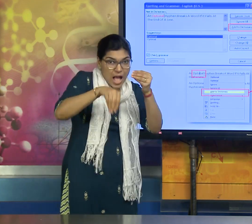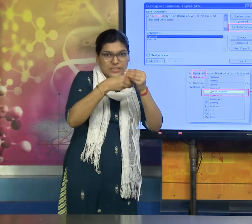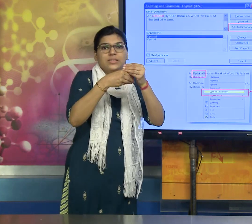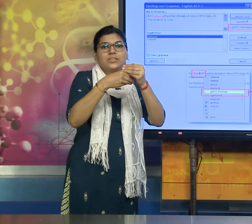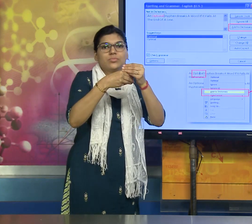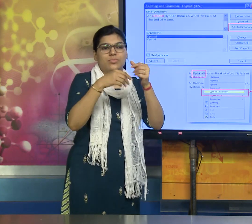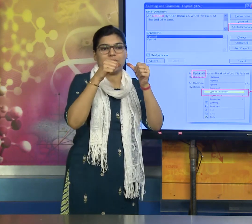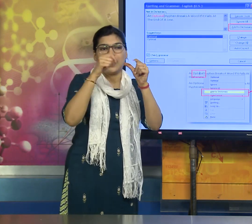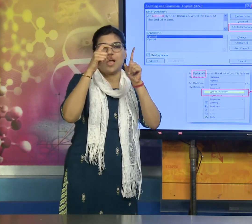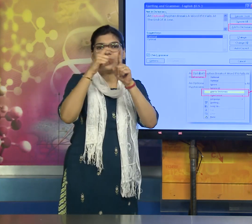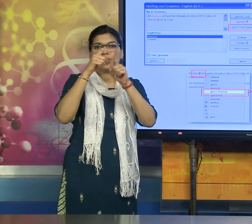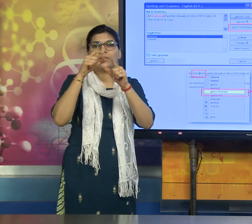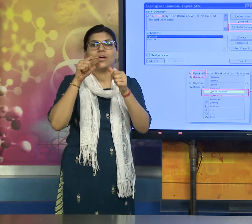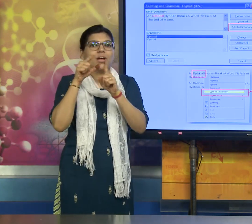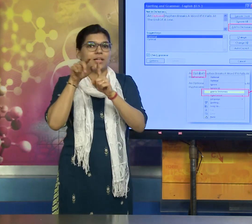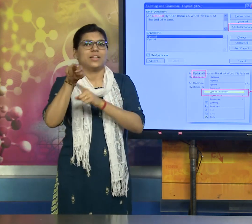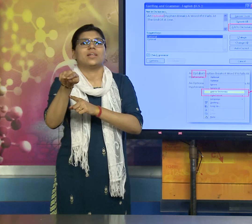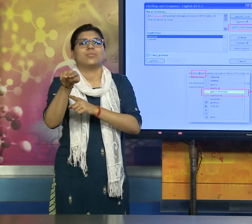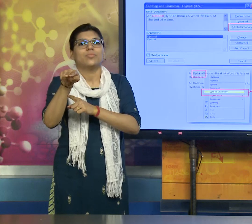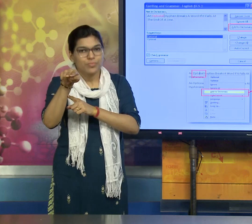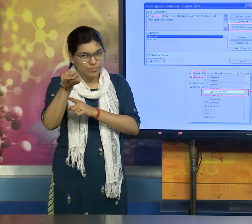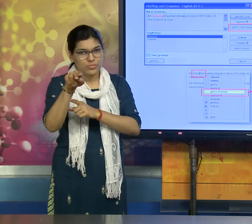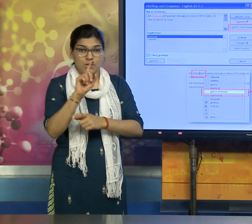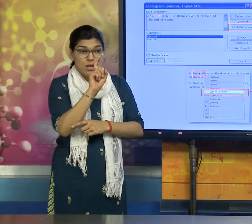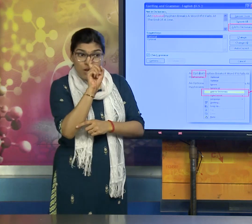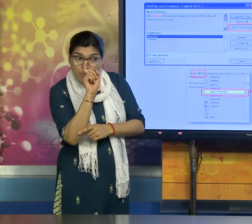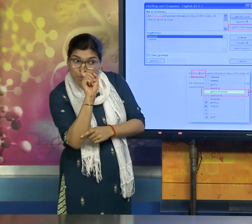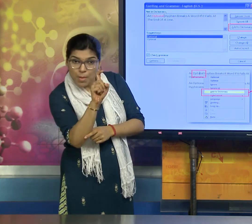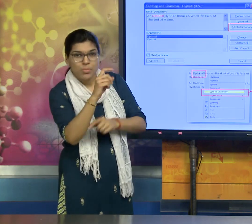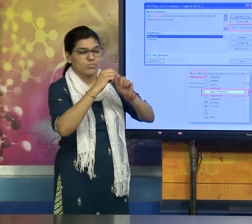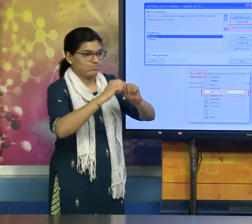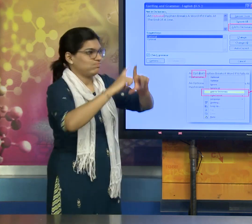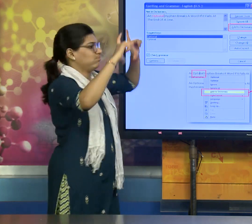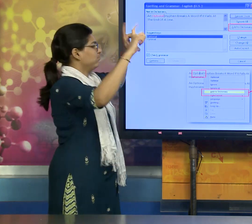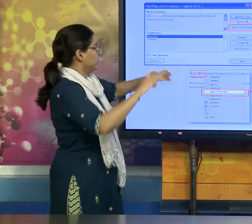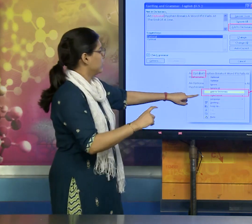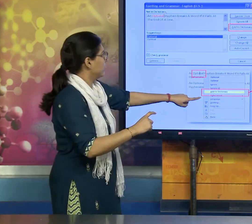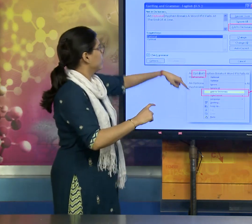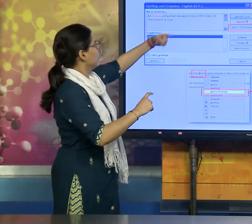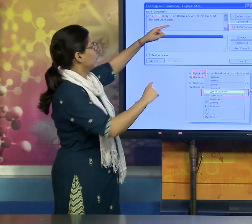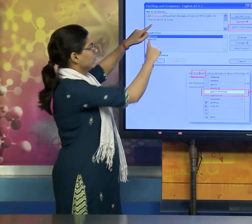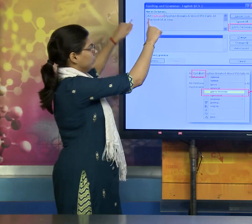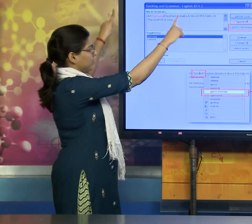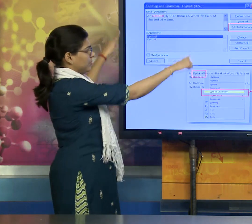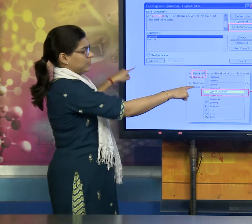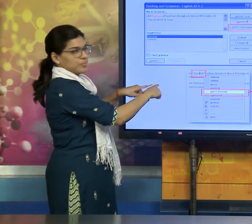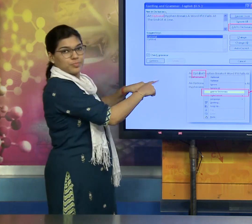on the mouse you can add the desired, click on the mouse and you can add the desired word in